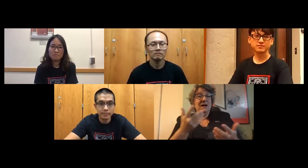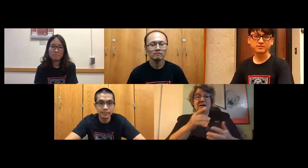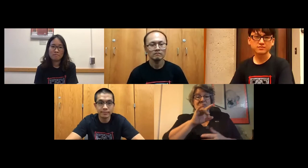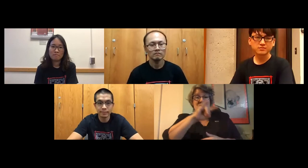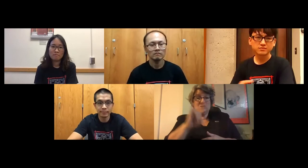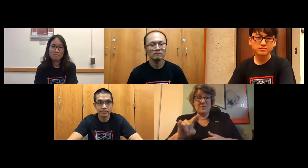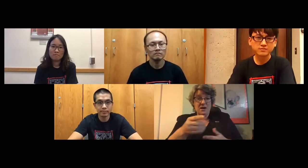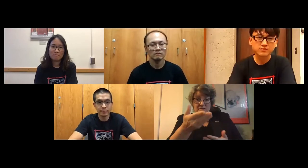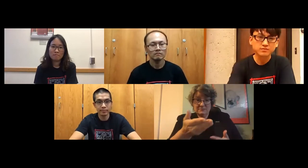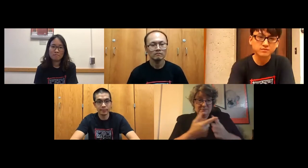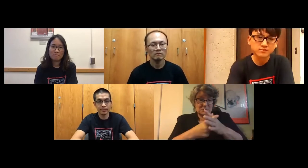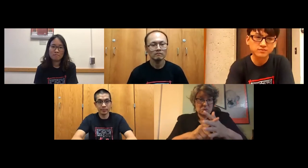Are you asking? Who are you asking?